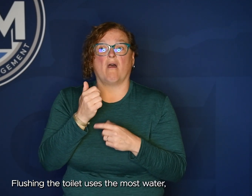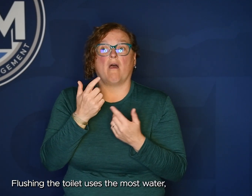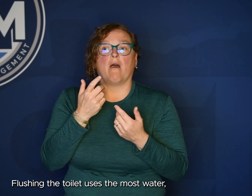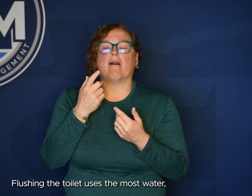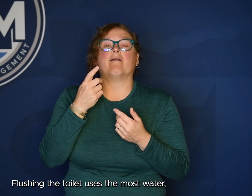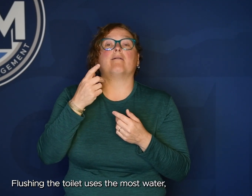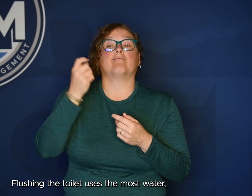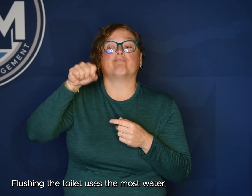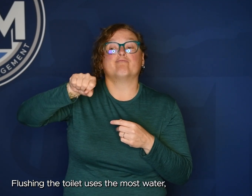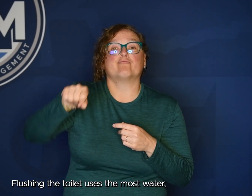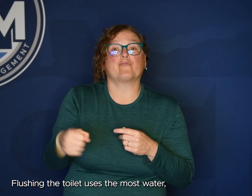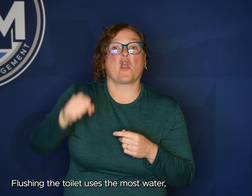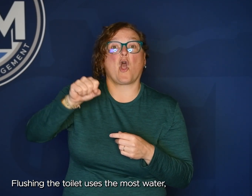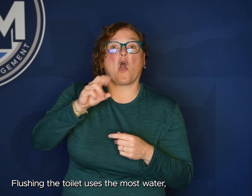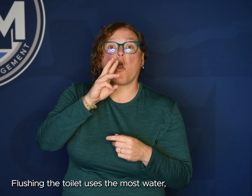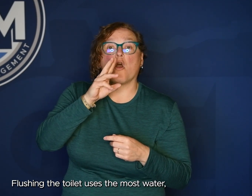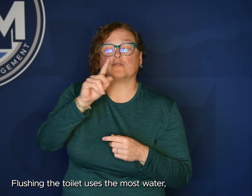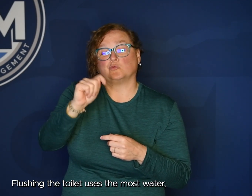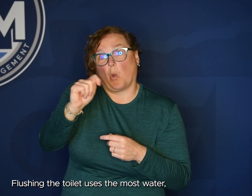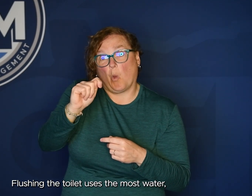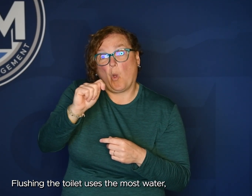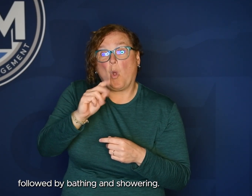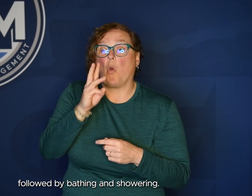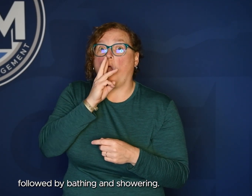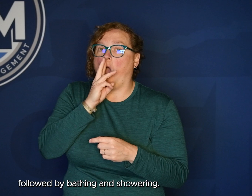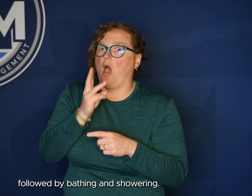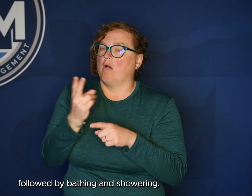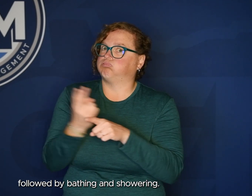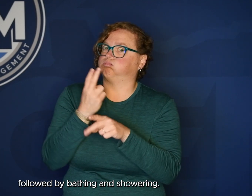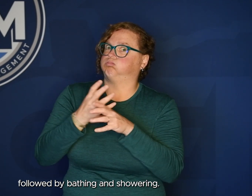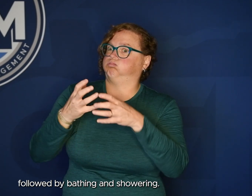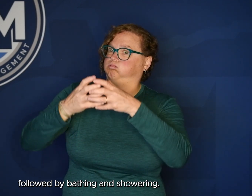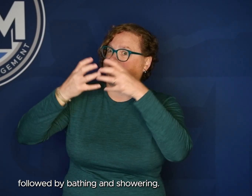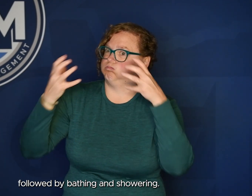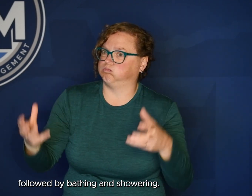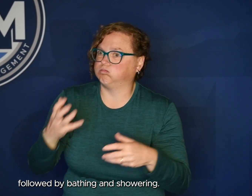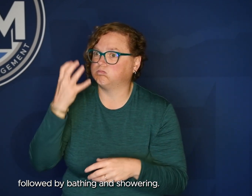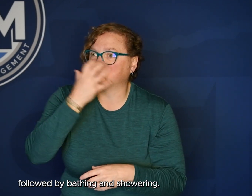Flushing the toilet uses the most water, followed by bathing and showering.